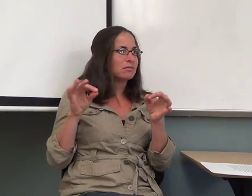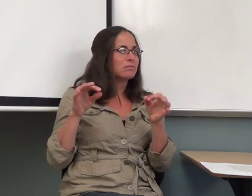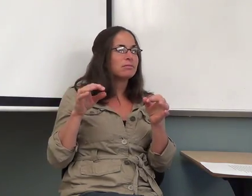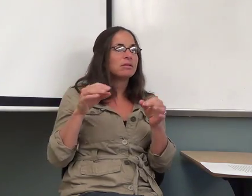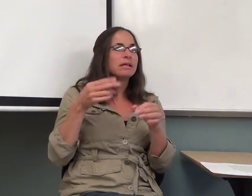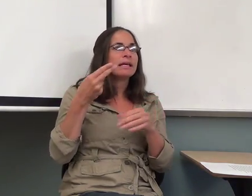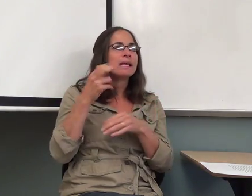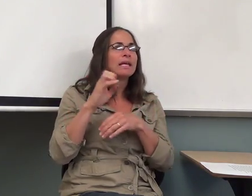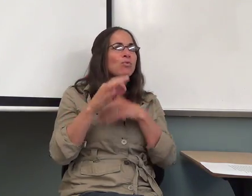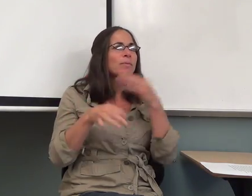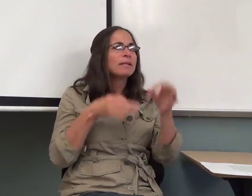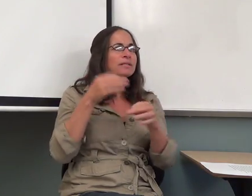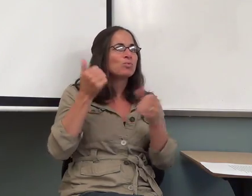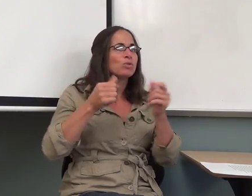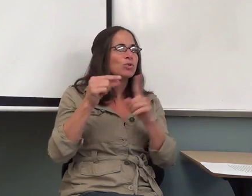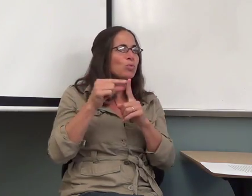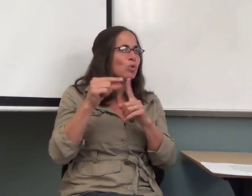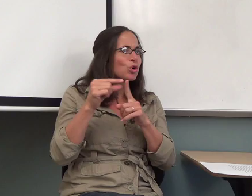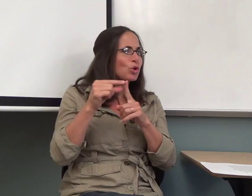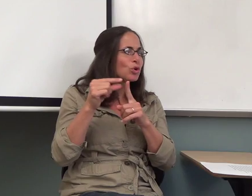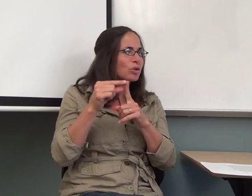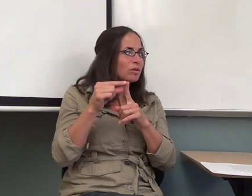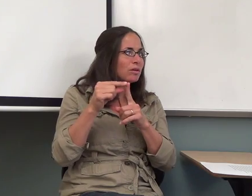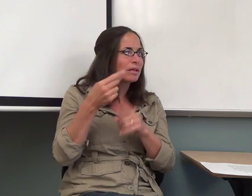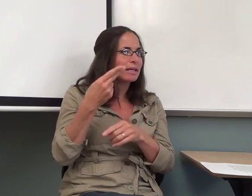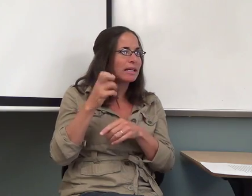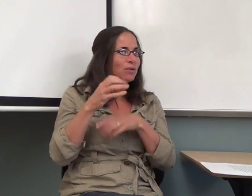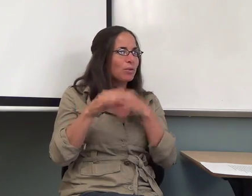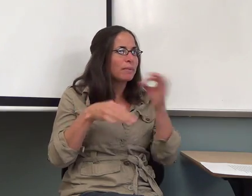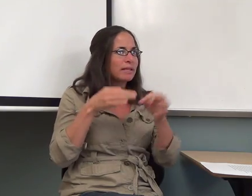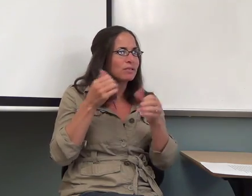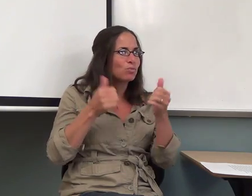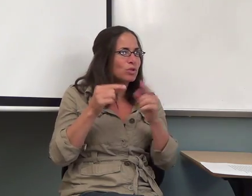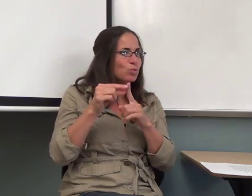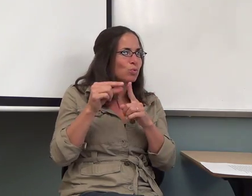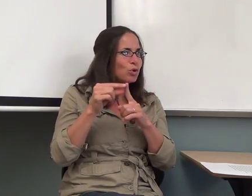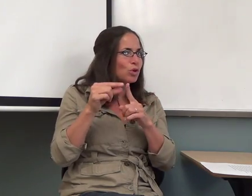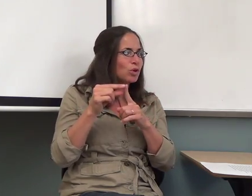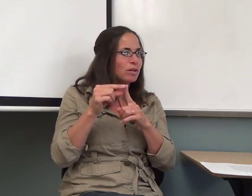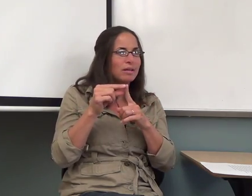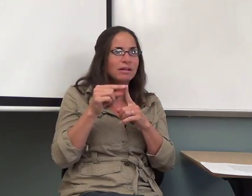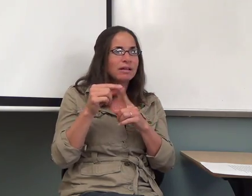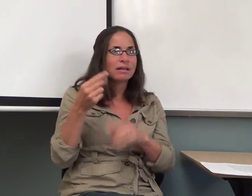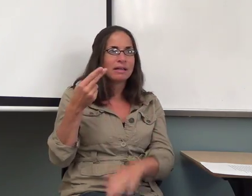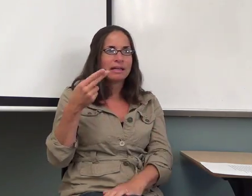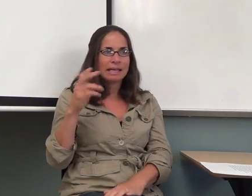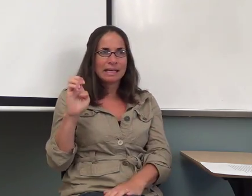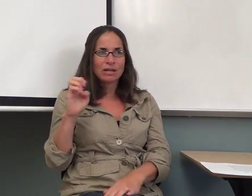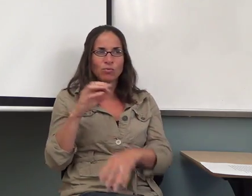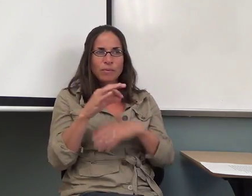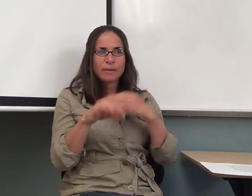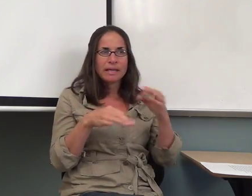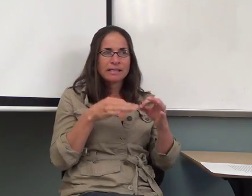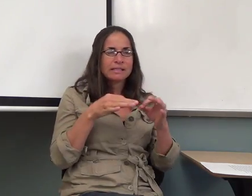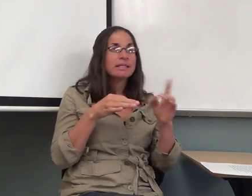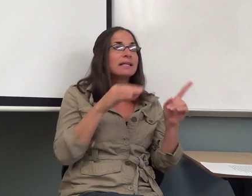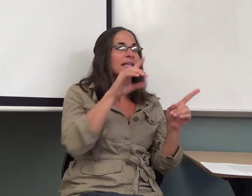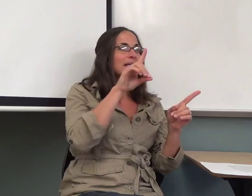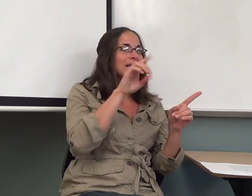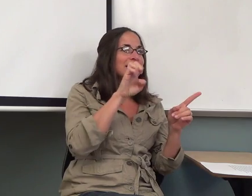replacing? Is the word that it's replacing in the sentence? He. No, he is the word replacing another word. Dean. But Dean's not in